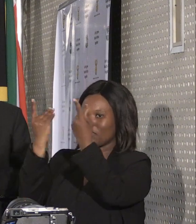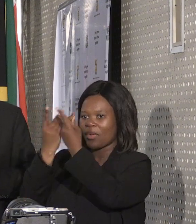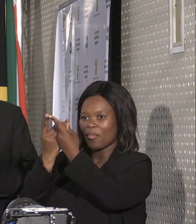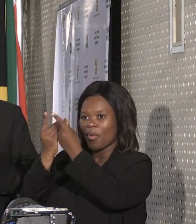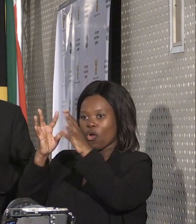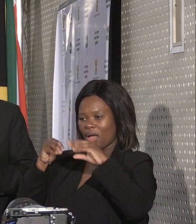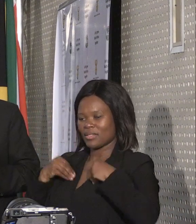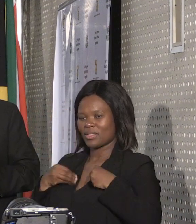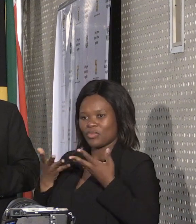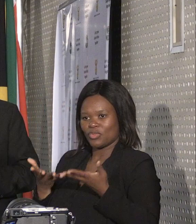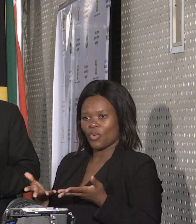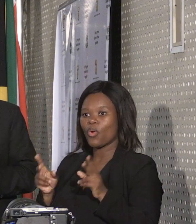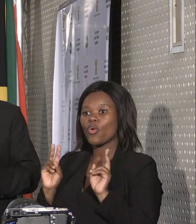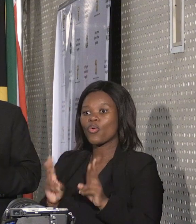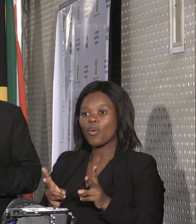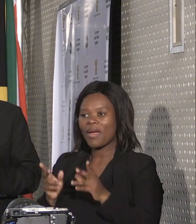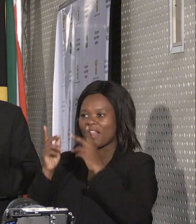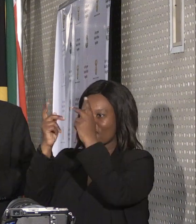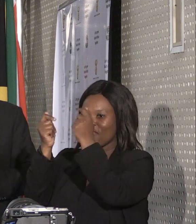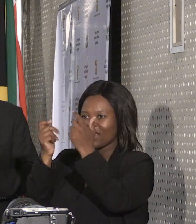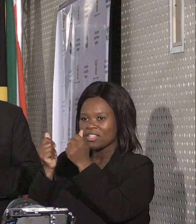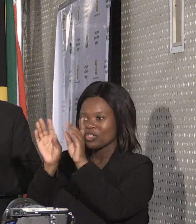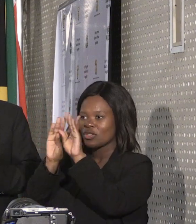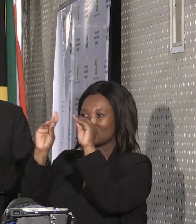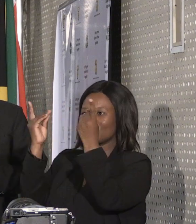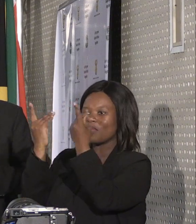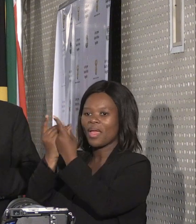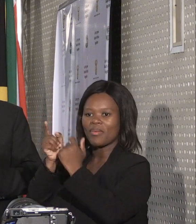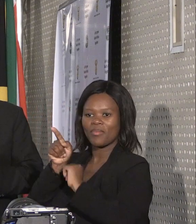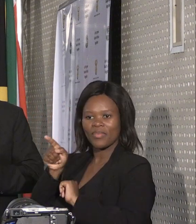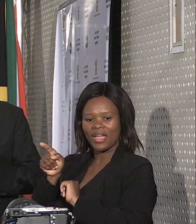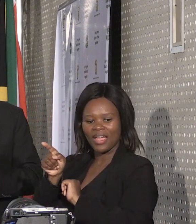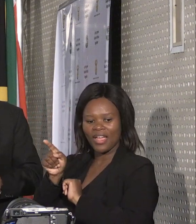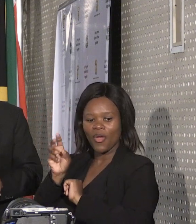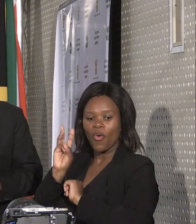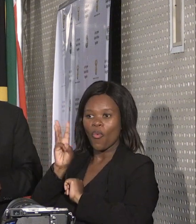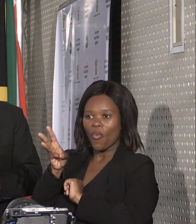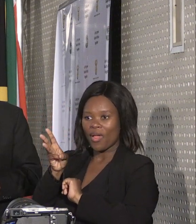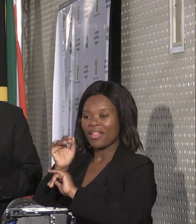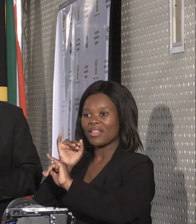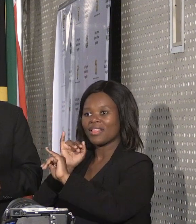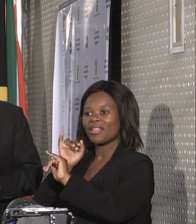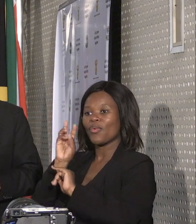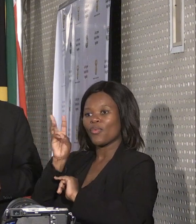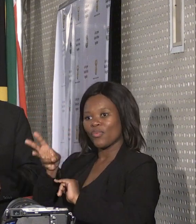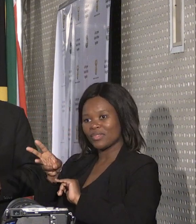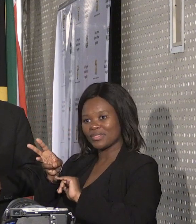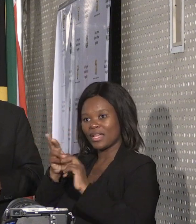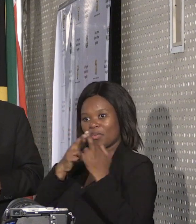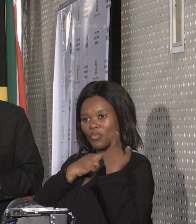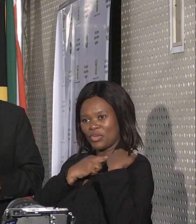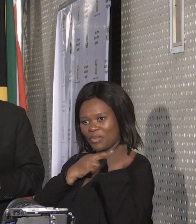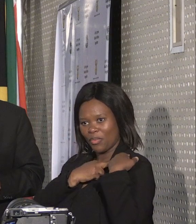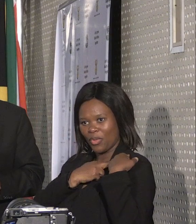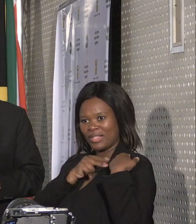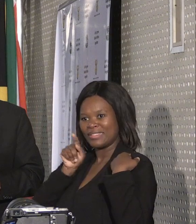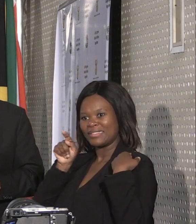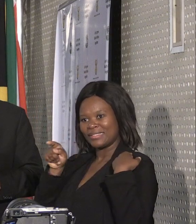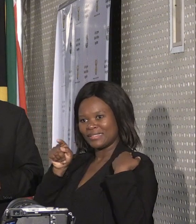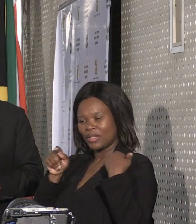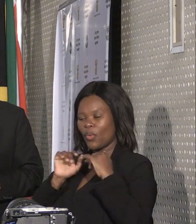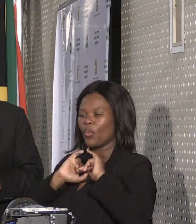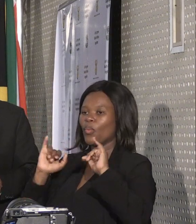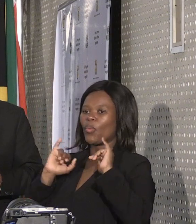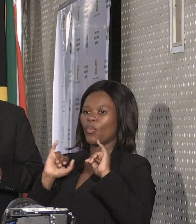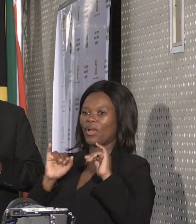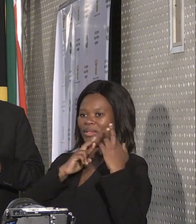Normally, financial institutions are held in the highest regard as compared to any other